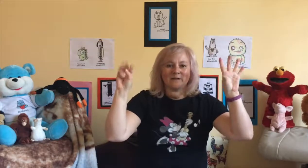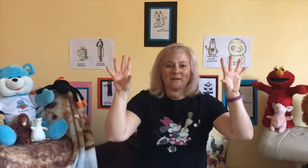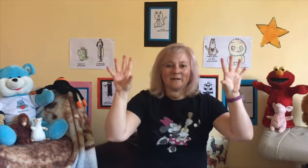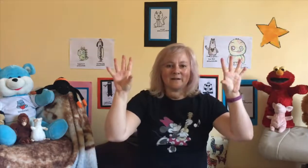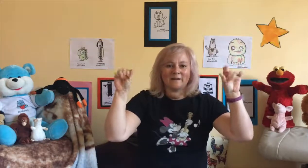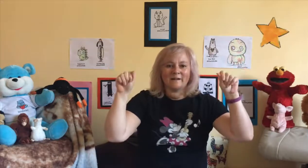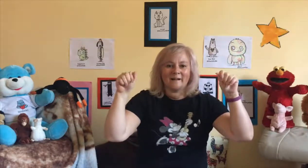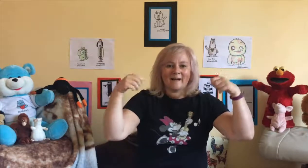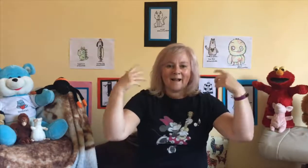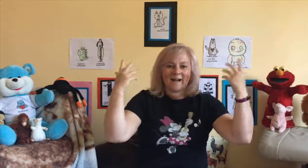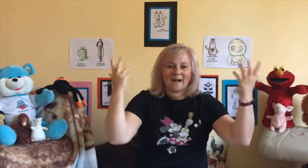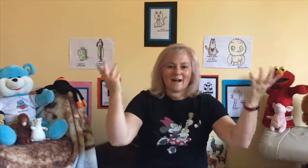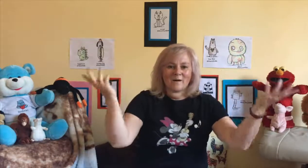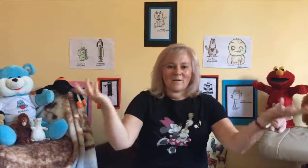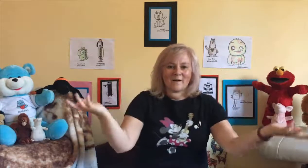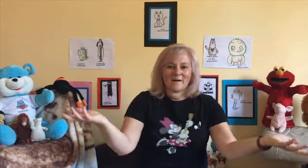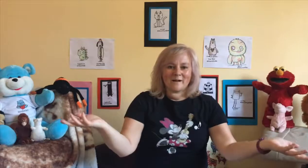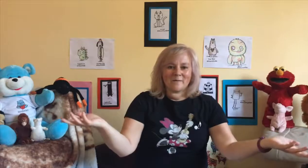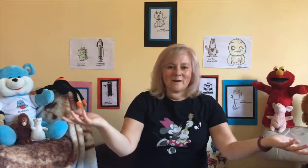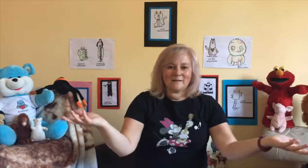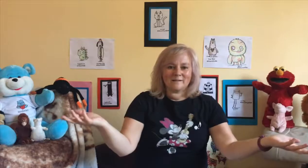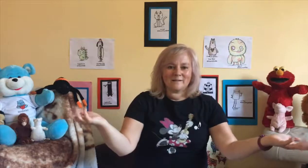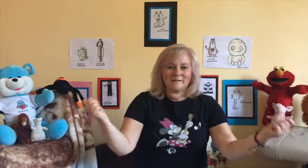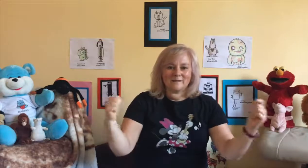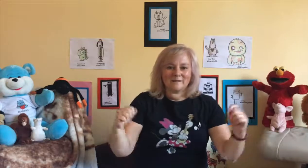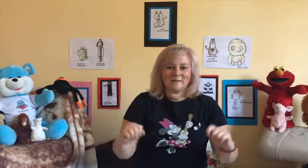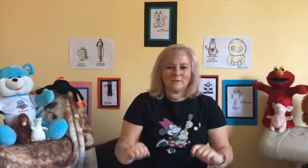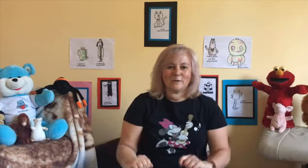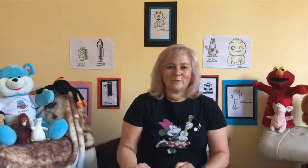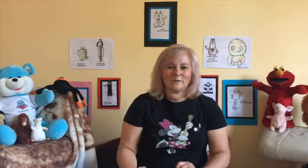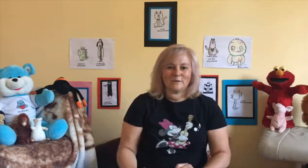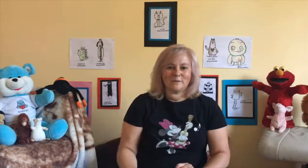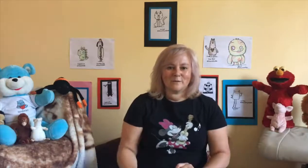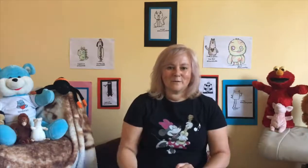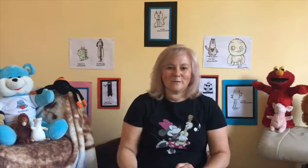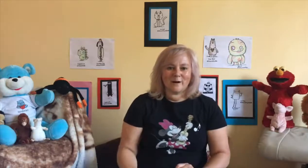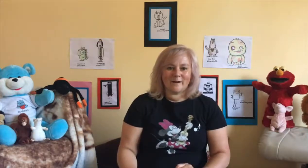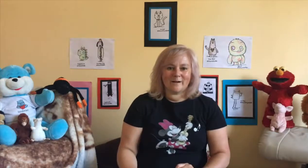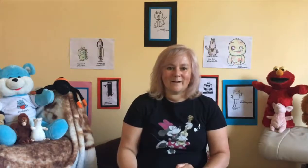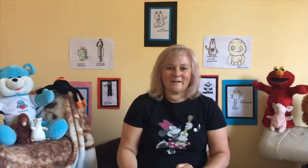star, how I wonder what you are.